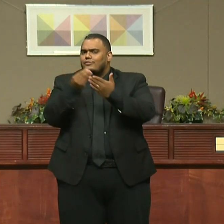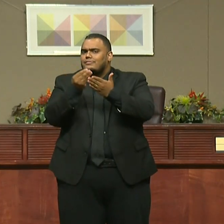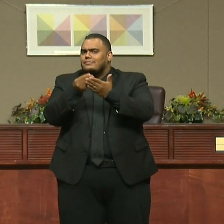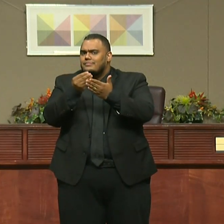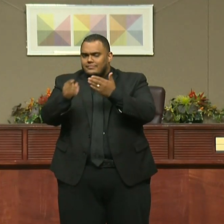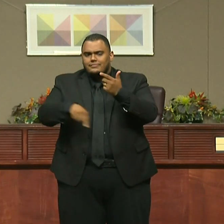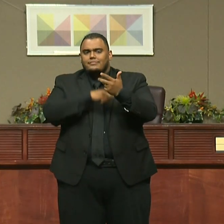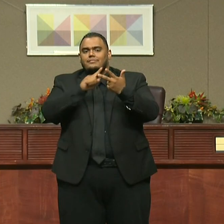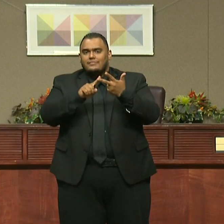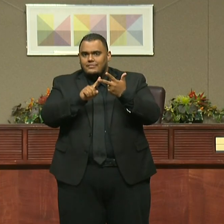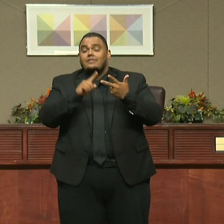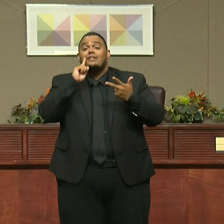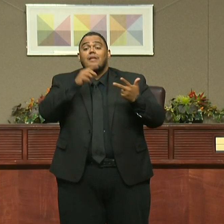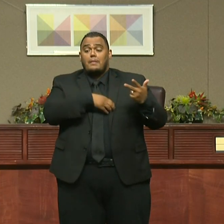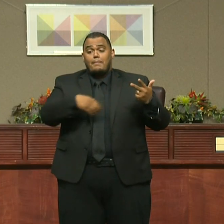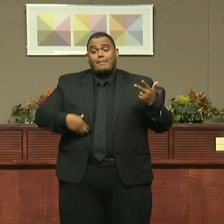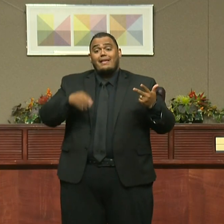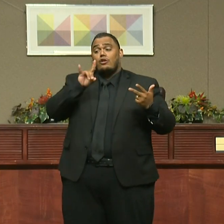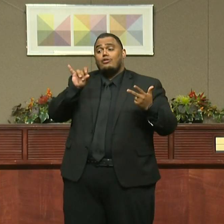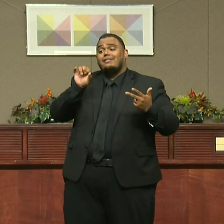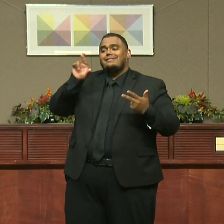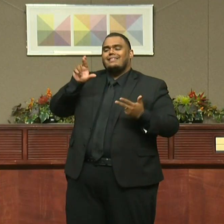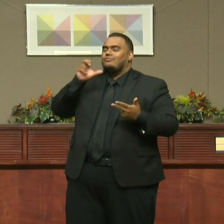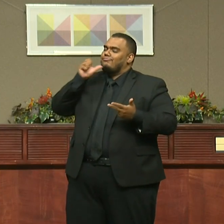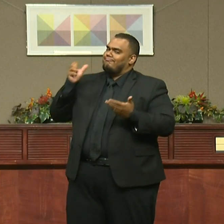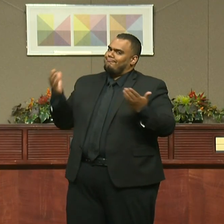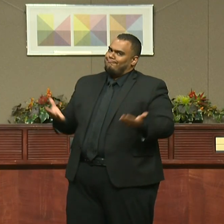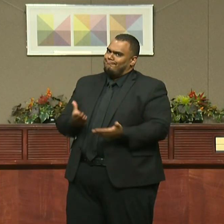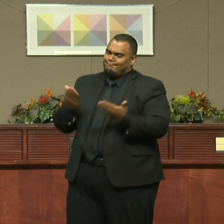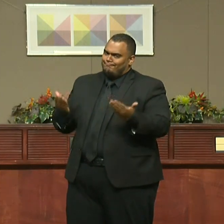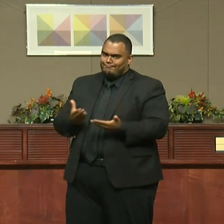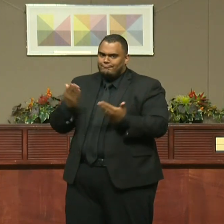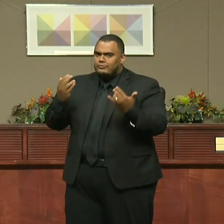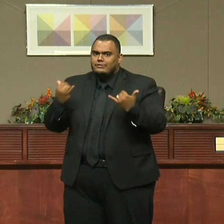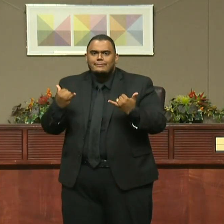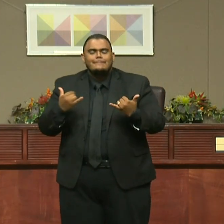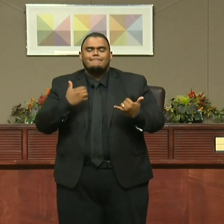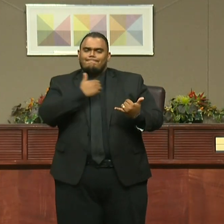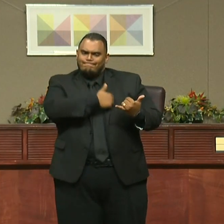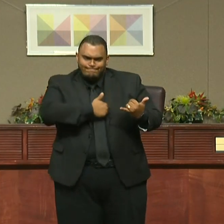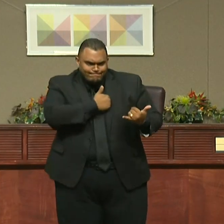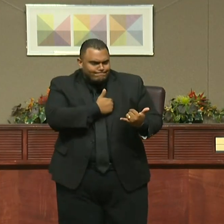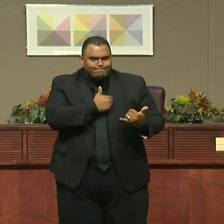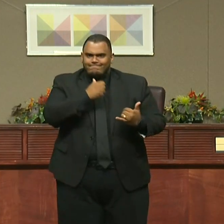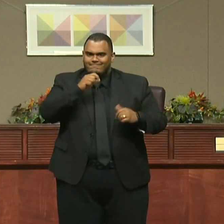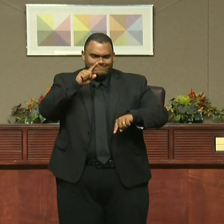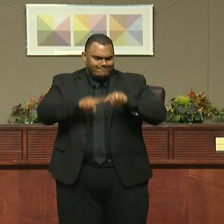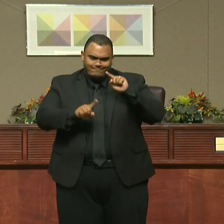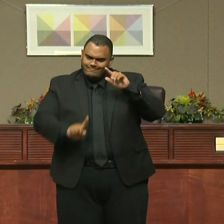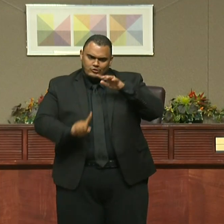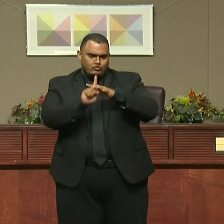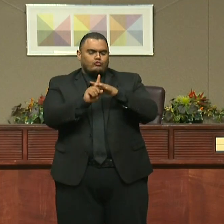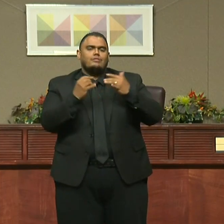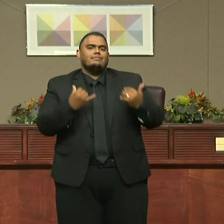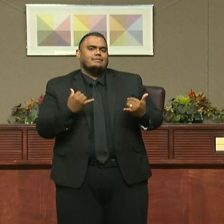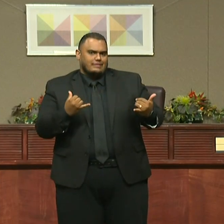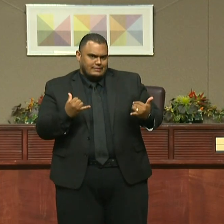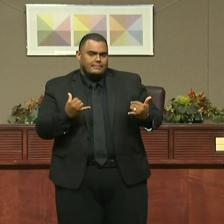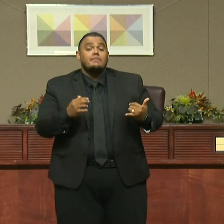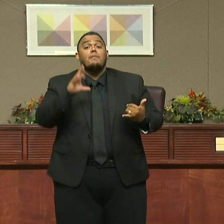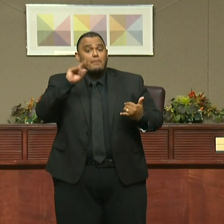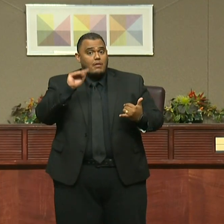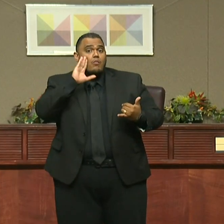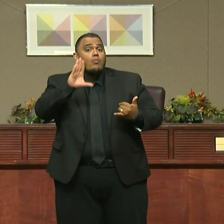Mayor Dyer sends his apologies. He is not able to make it. He had a previously scheduled engagement and is not able to be here with us, but will be here next